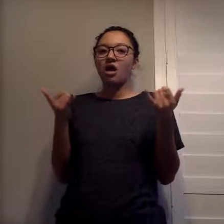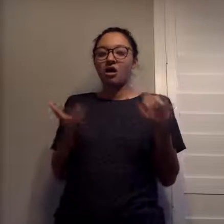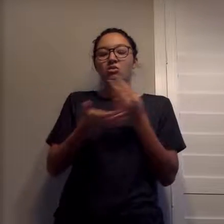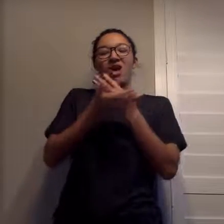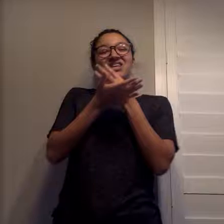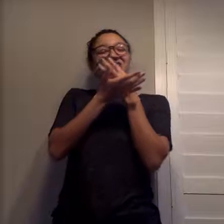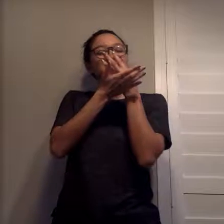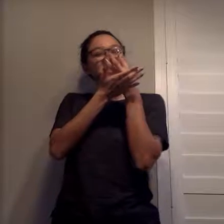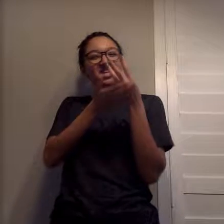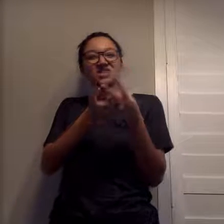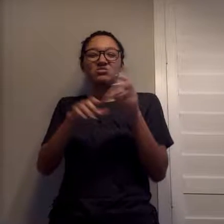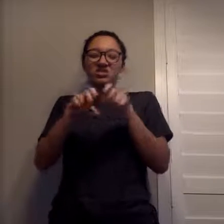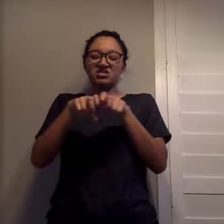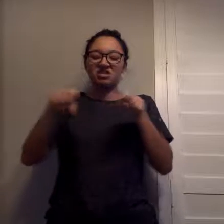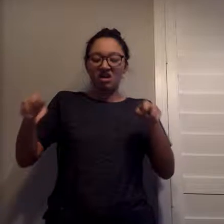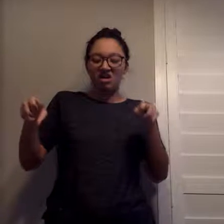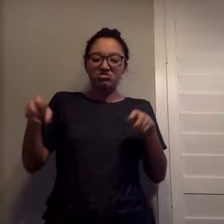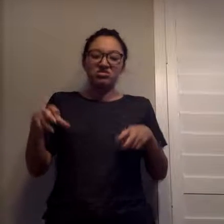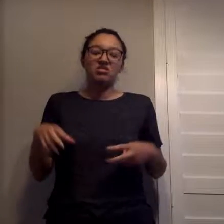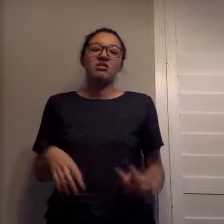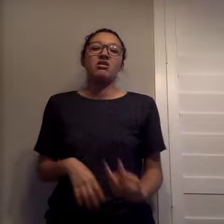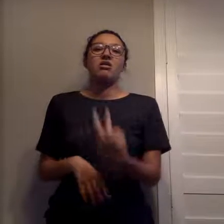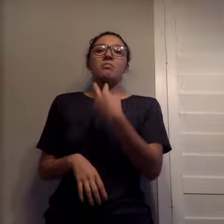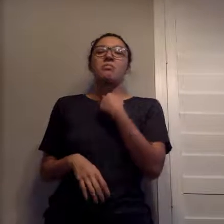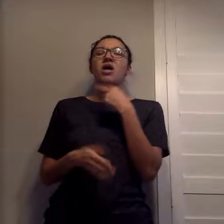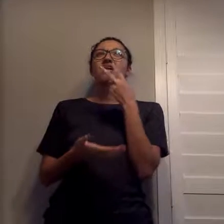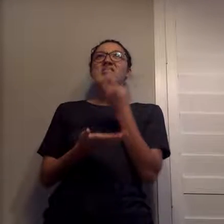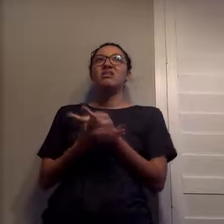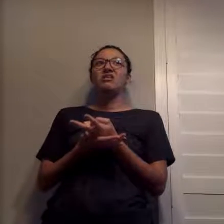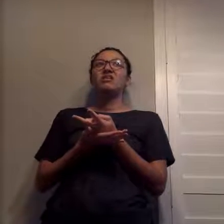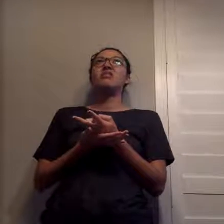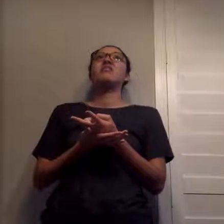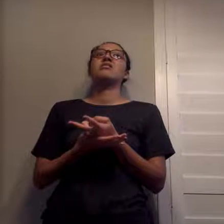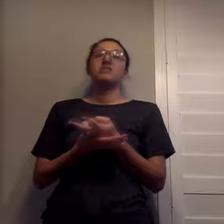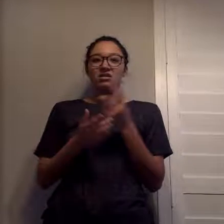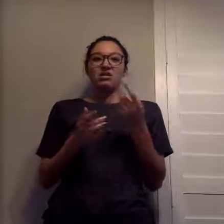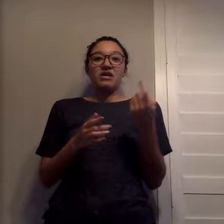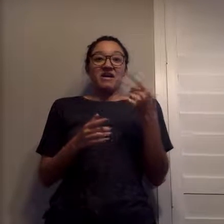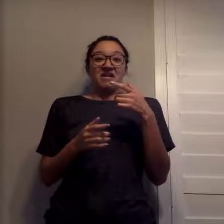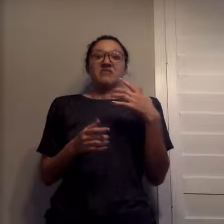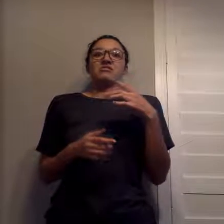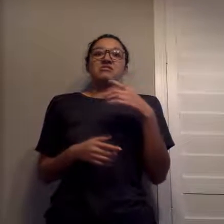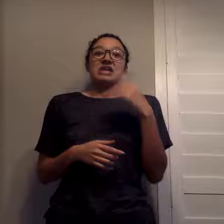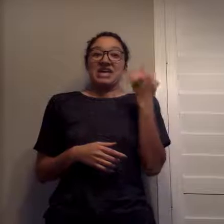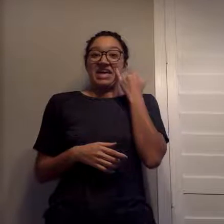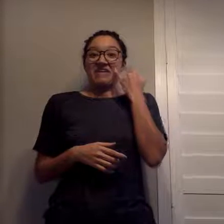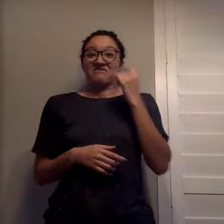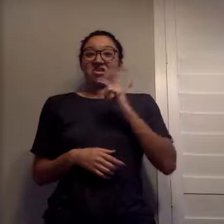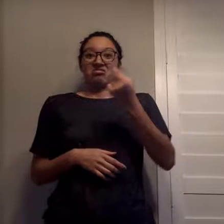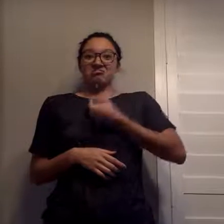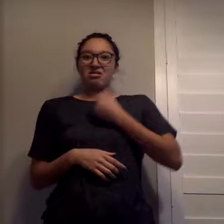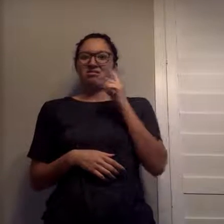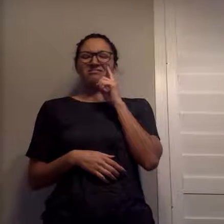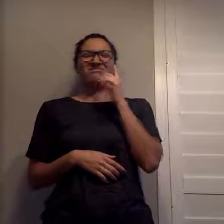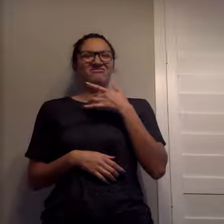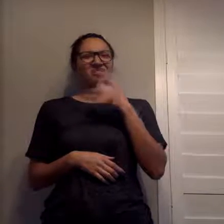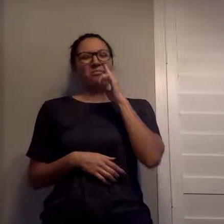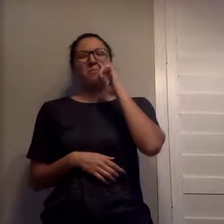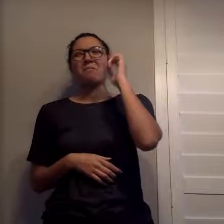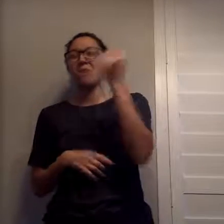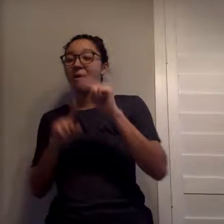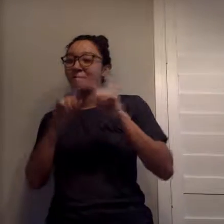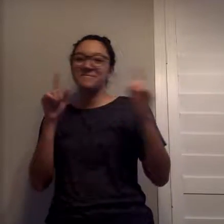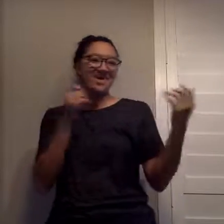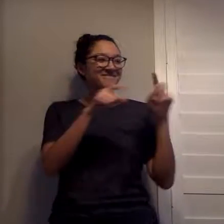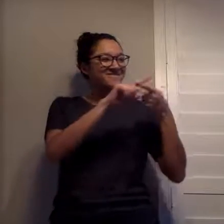on the couch. And I would have gone absolutely insane if it hadn't been for my friends. Spontaneous parties broke out at my